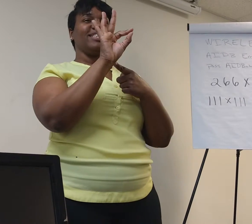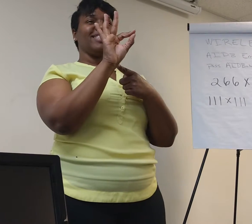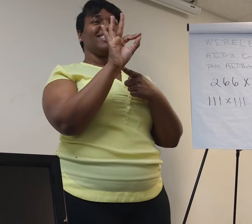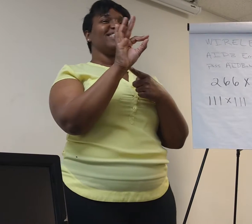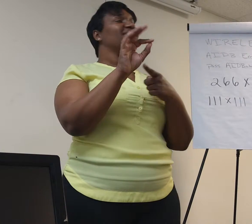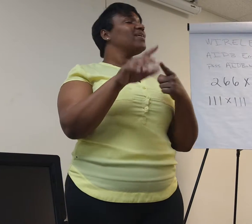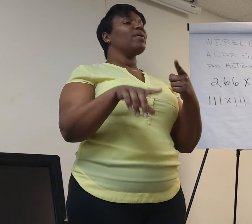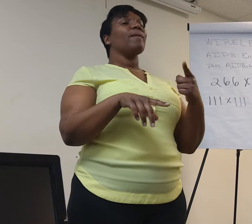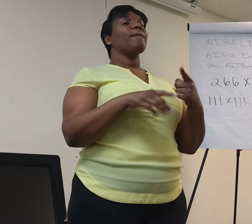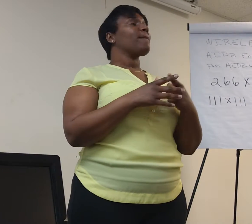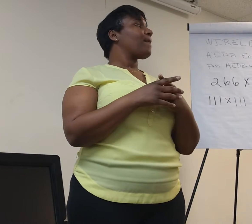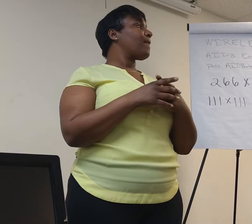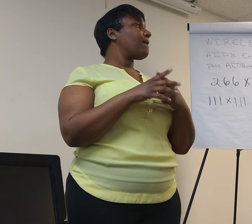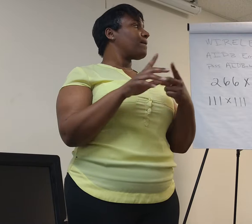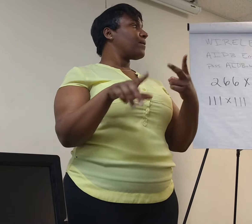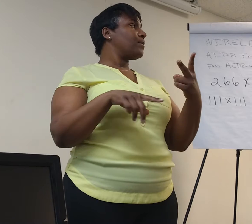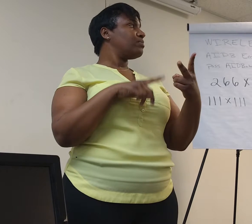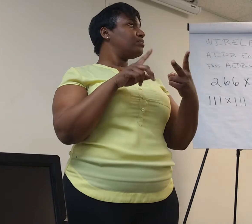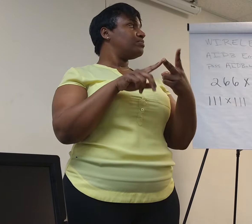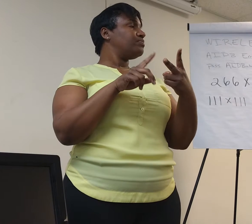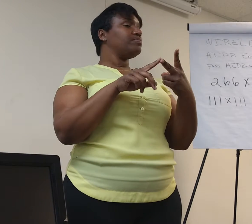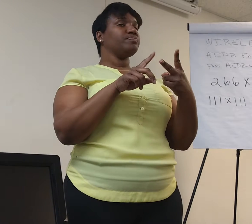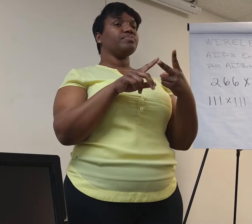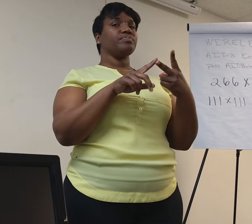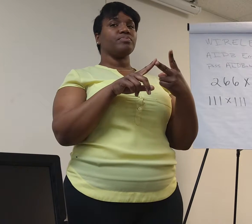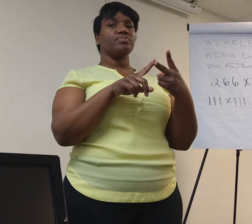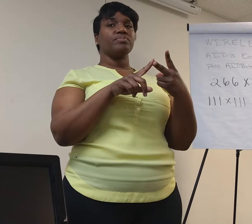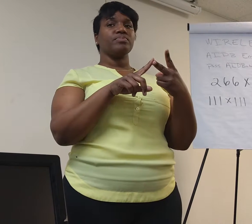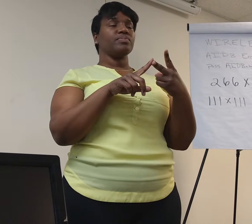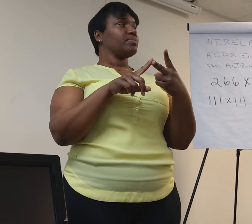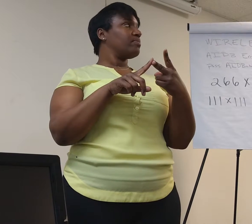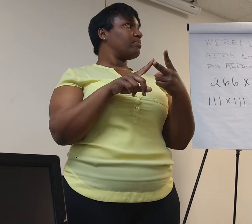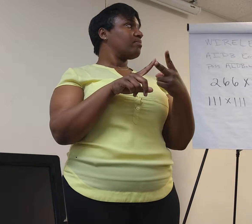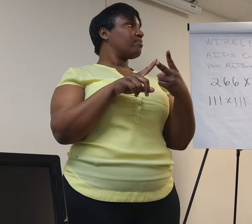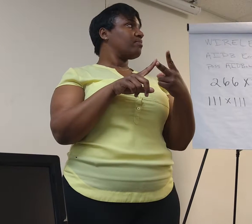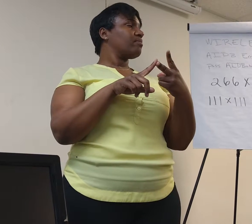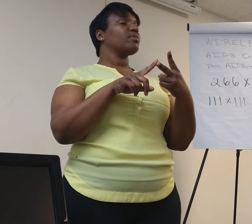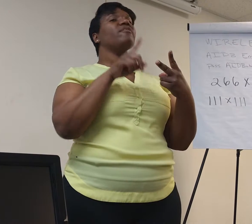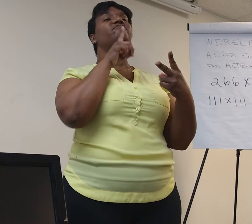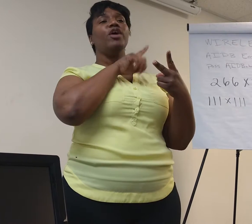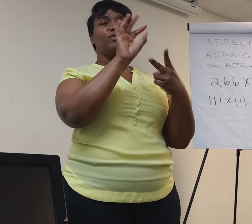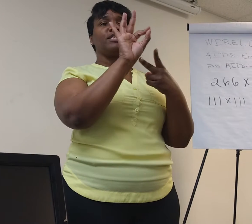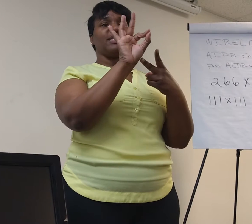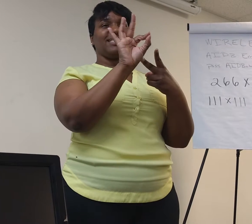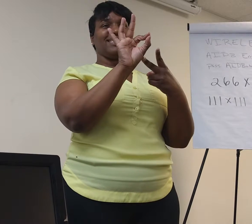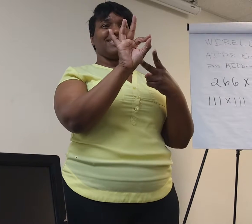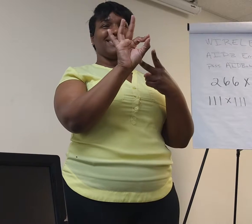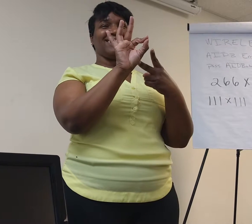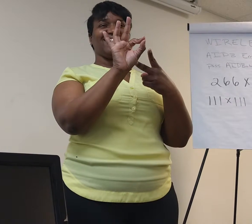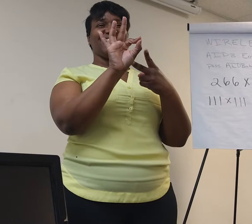Cleaning reduces the number of pathogens on a surface to safe levels. False. That's sanitizing.